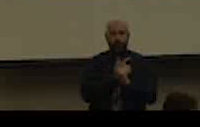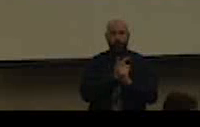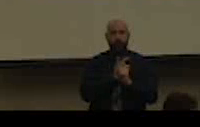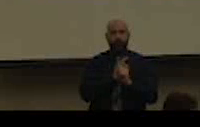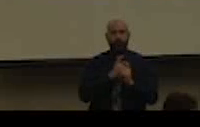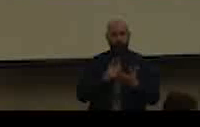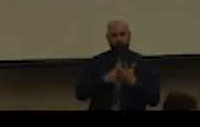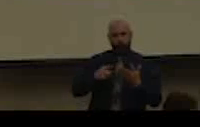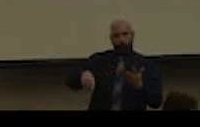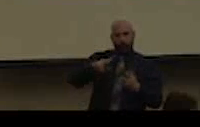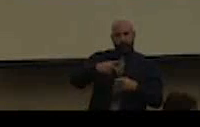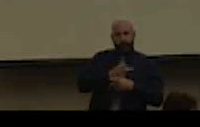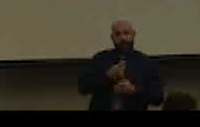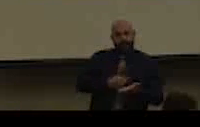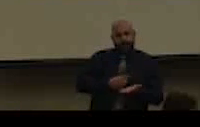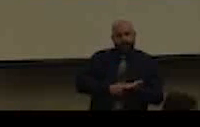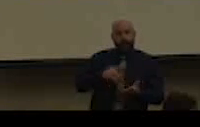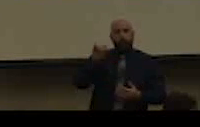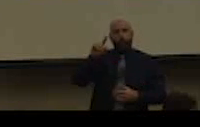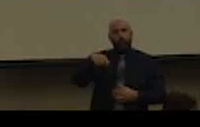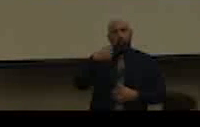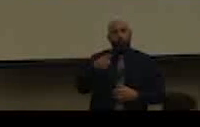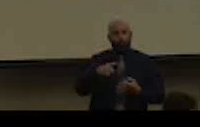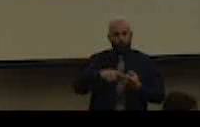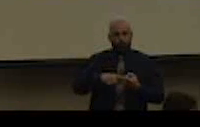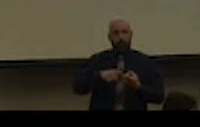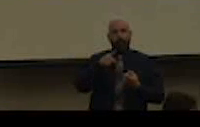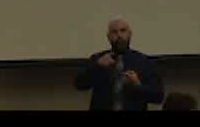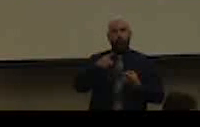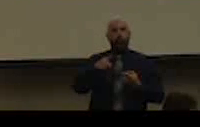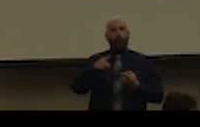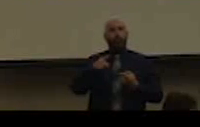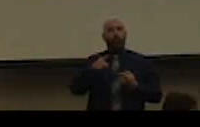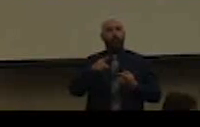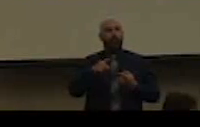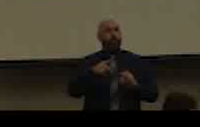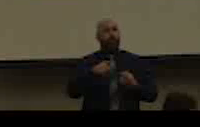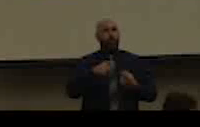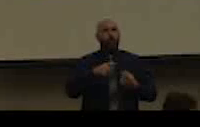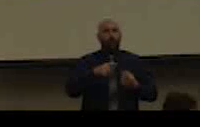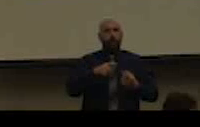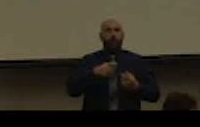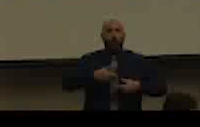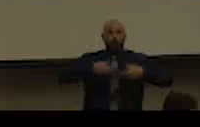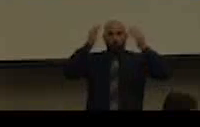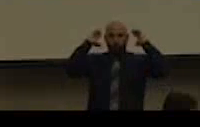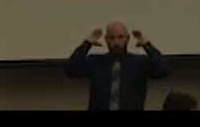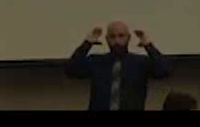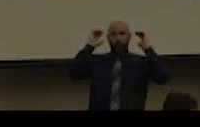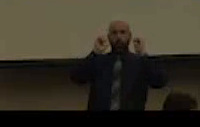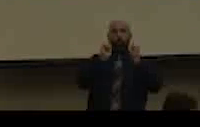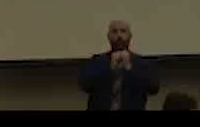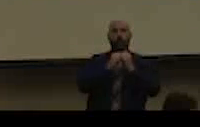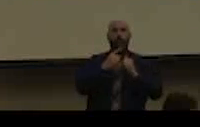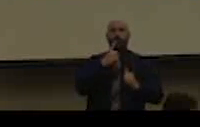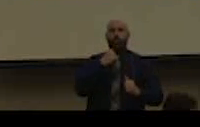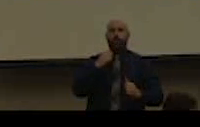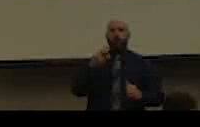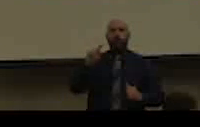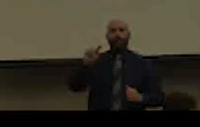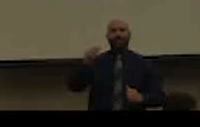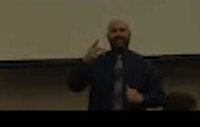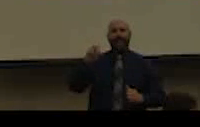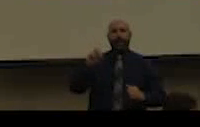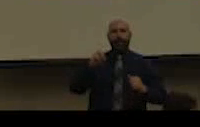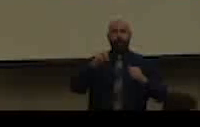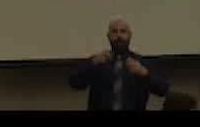conversations when you are pushed down and kept under because of some red tape issues. So I am very